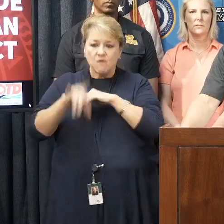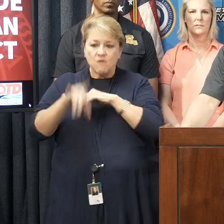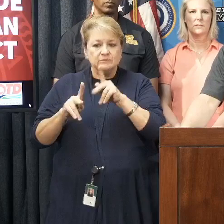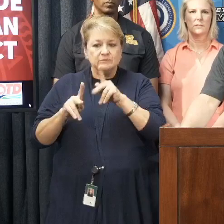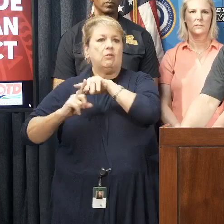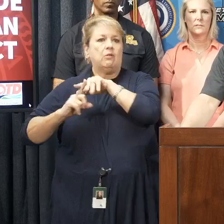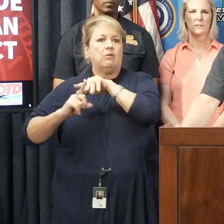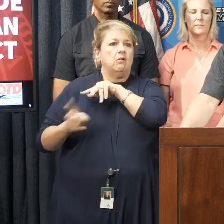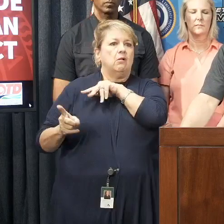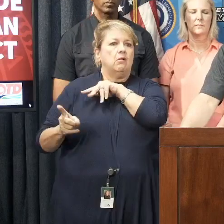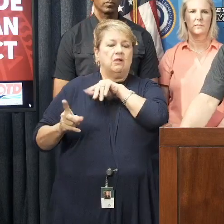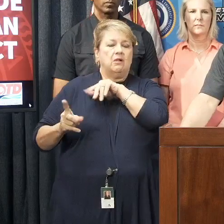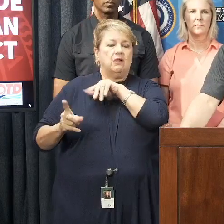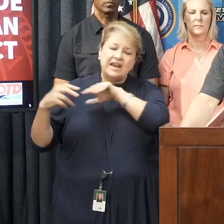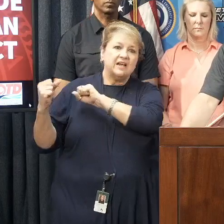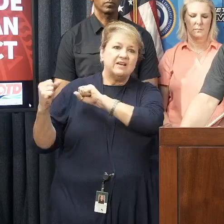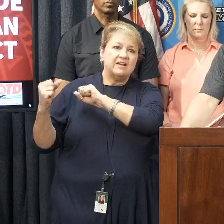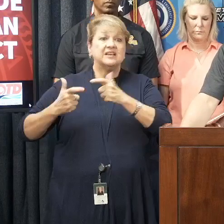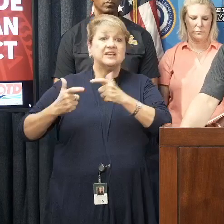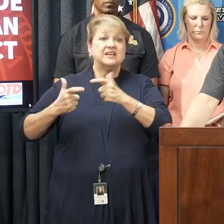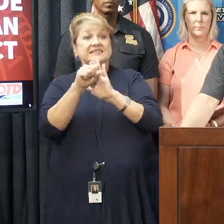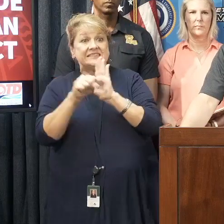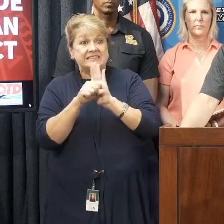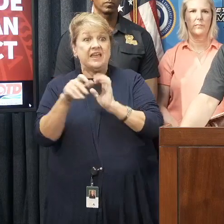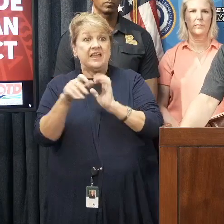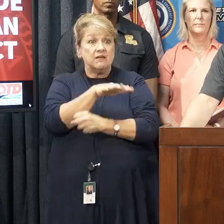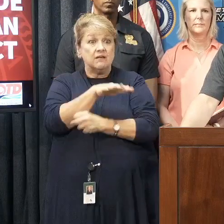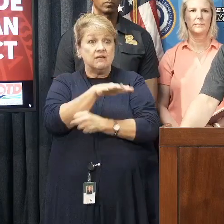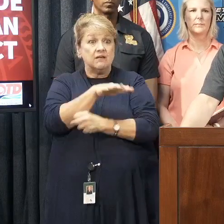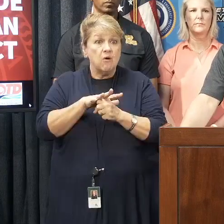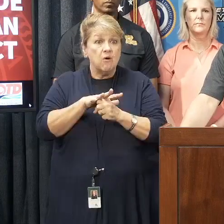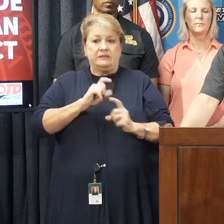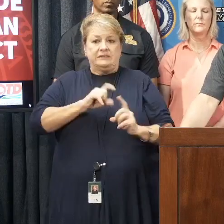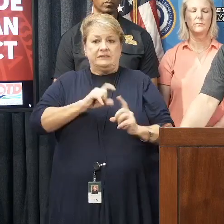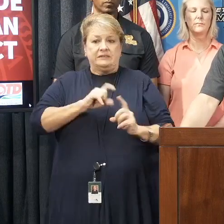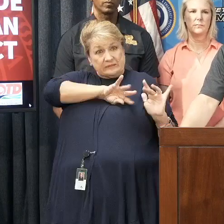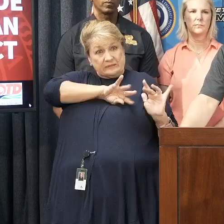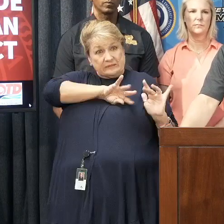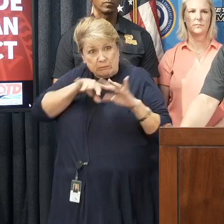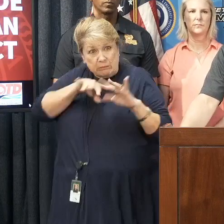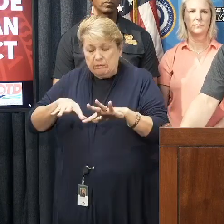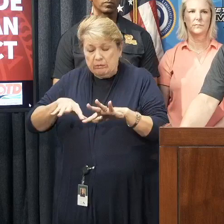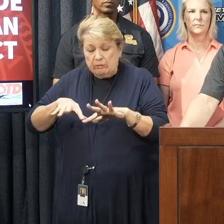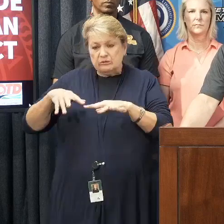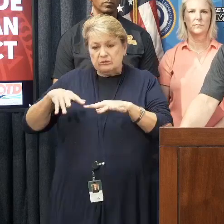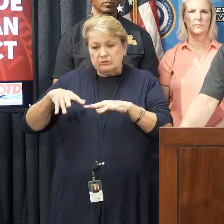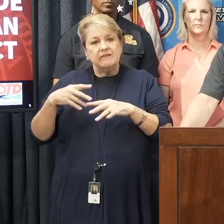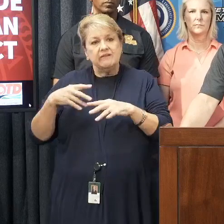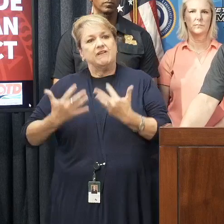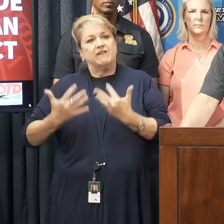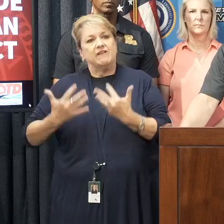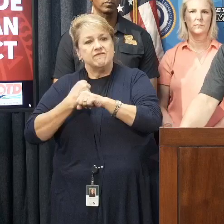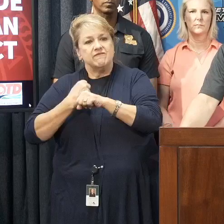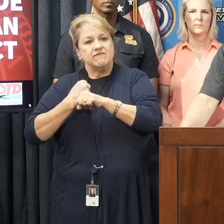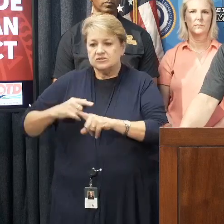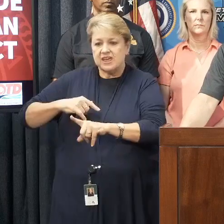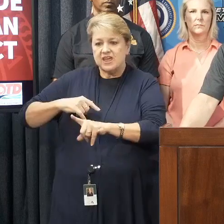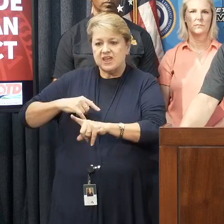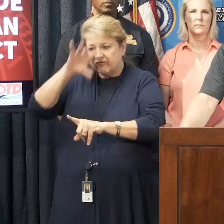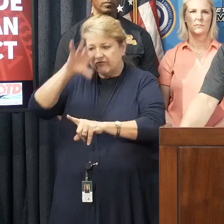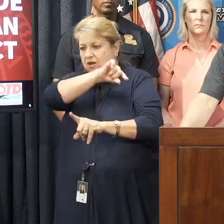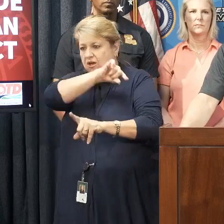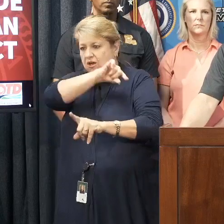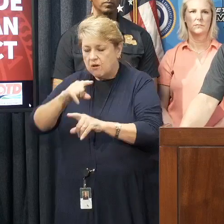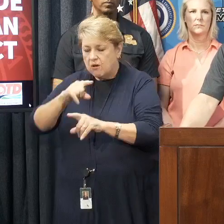large-scale response from both state and local first responders and firefighting teams. Some of the flames